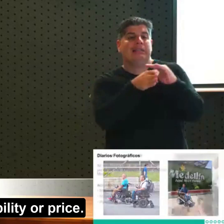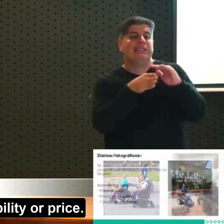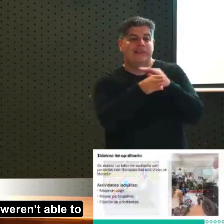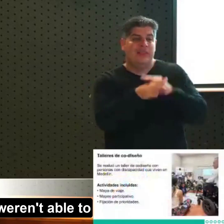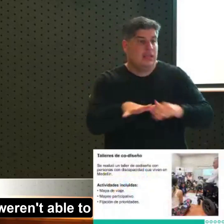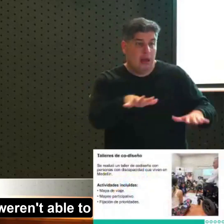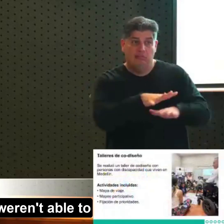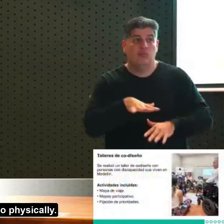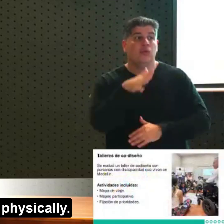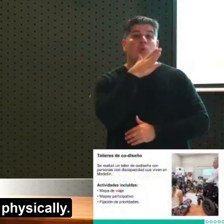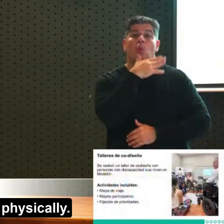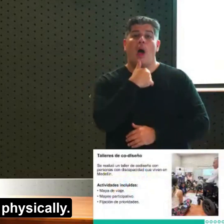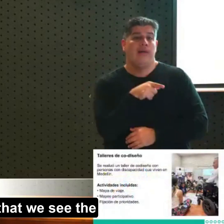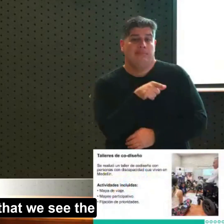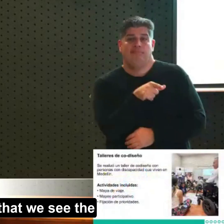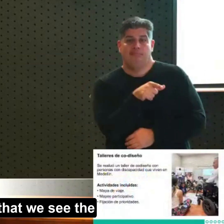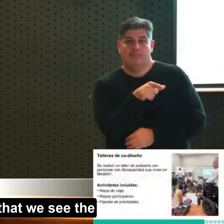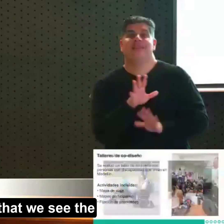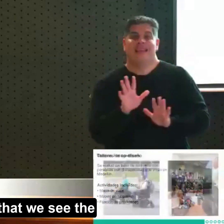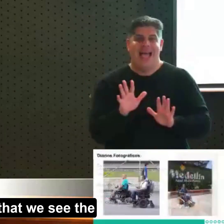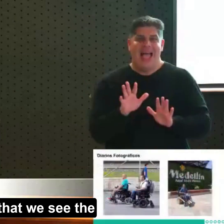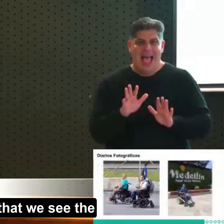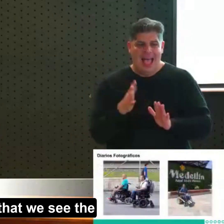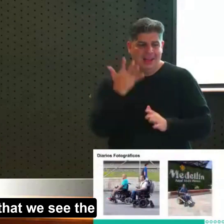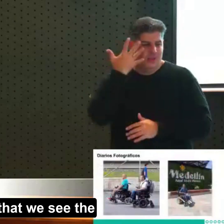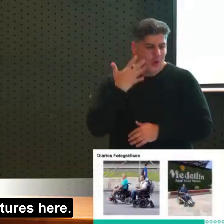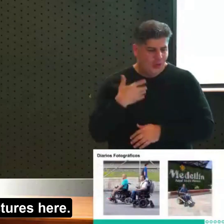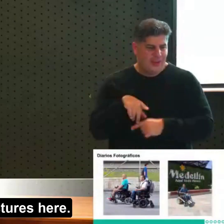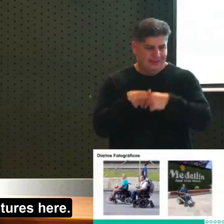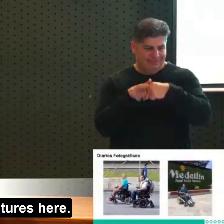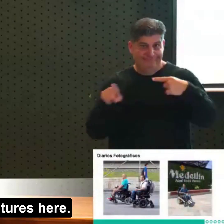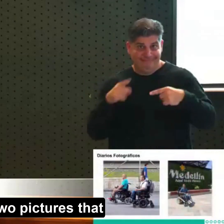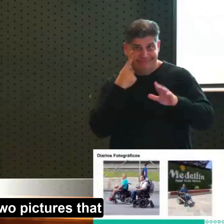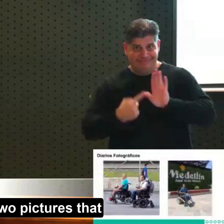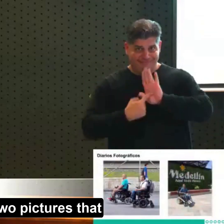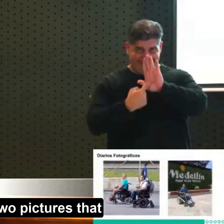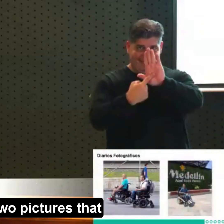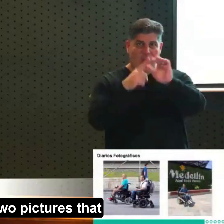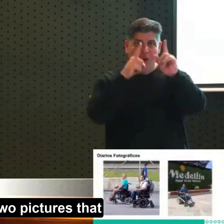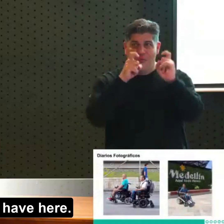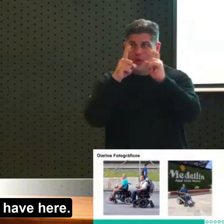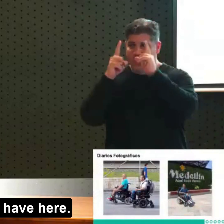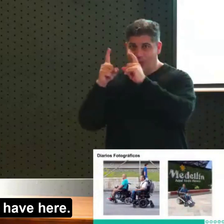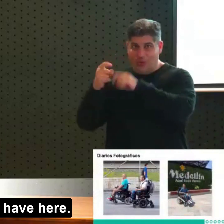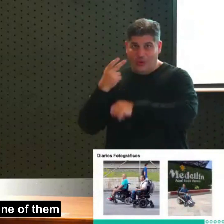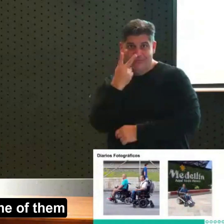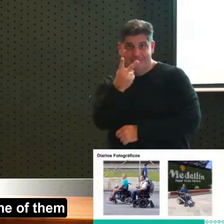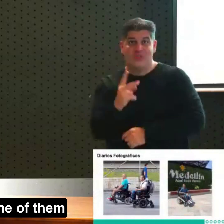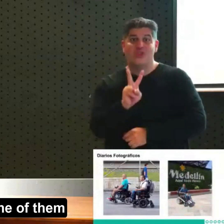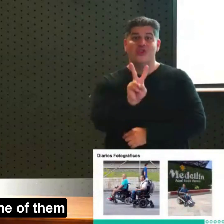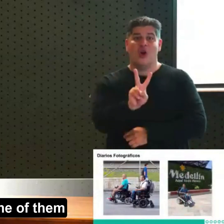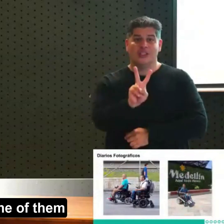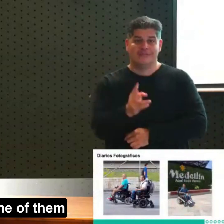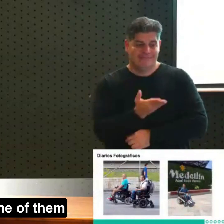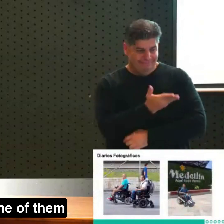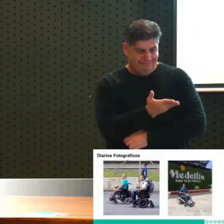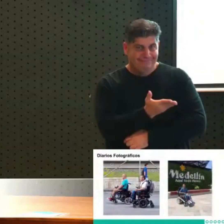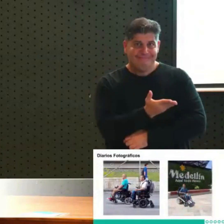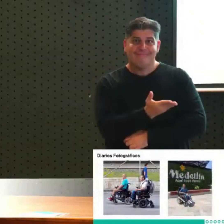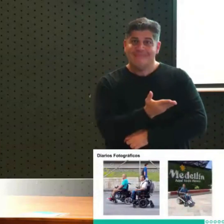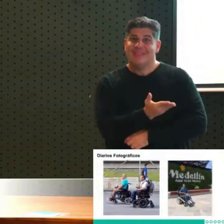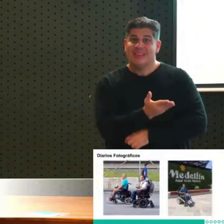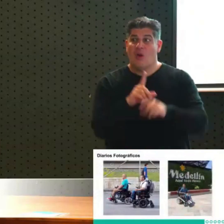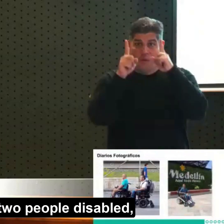or price, they weren't able to go physically there. So we see the pictures here, these 2 pictures that we have here. One of